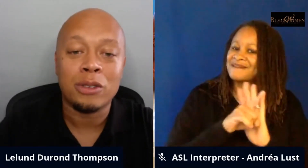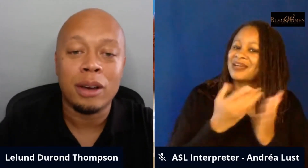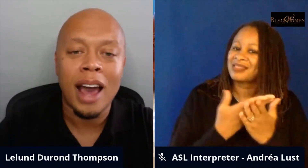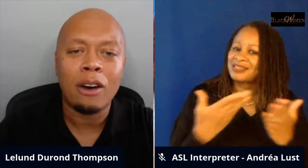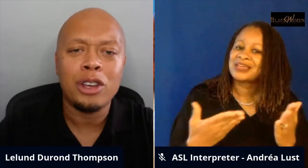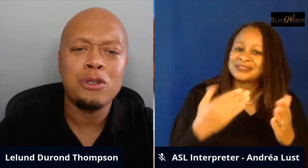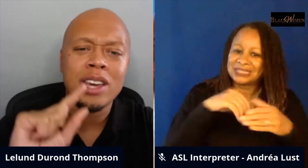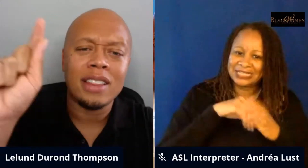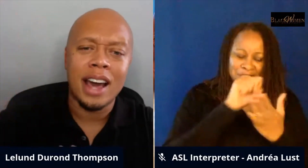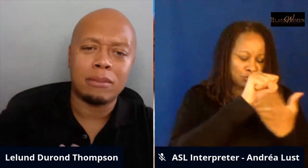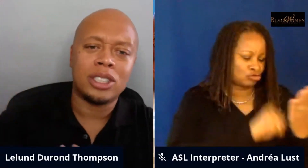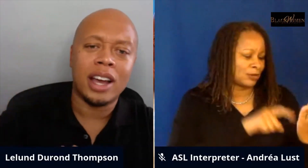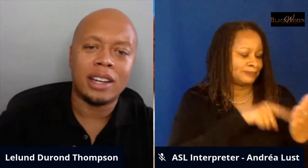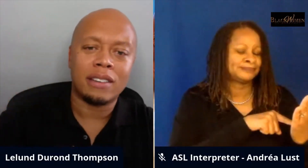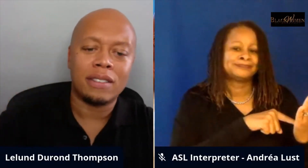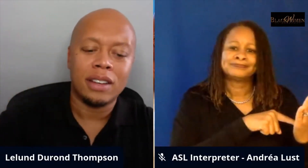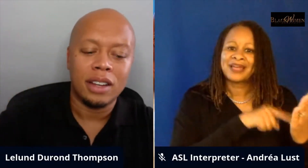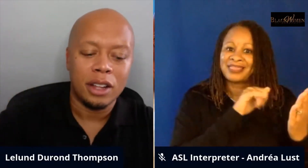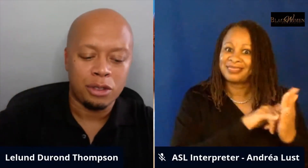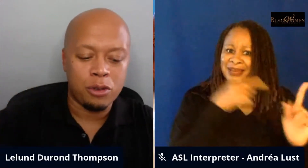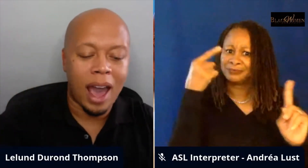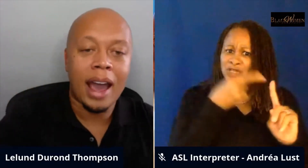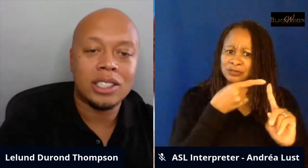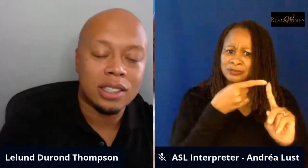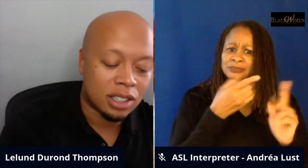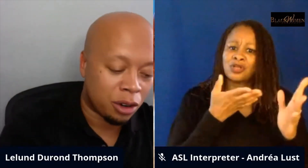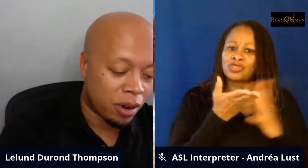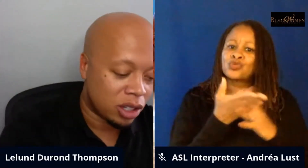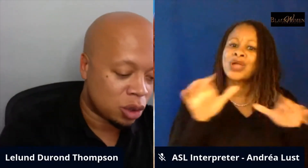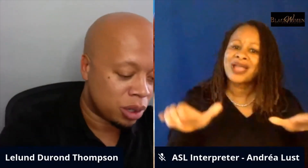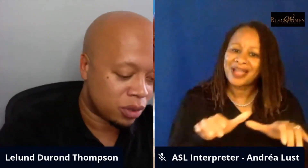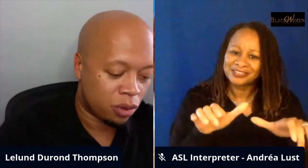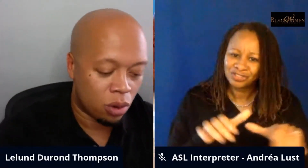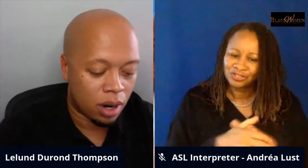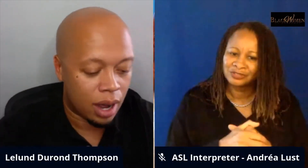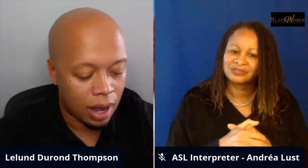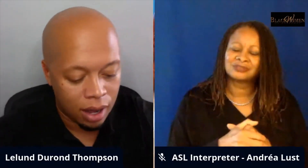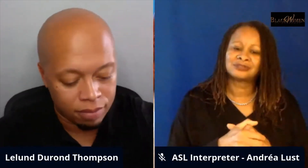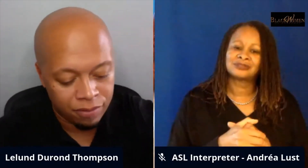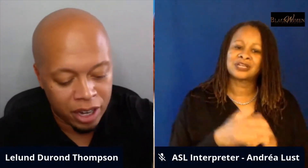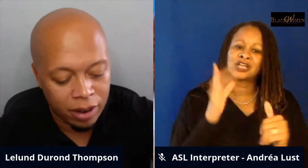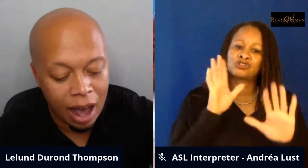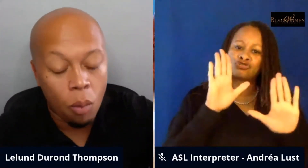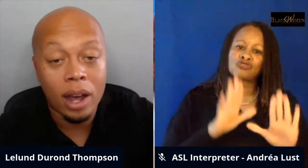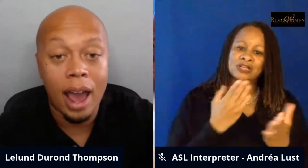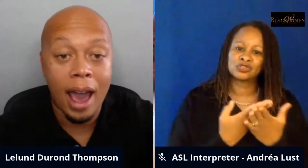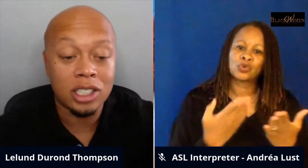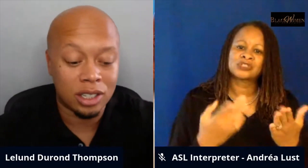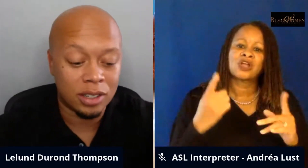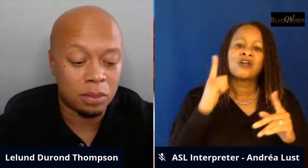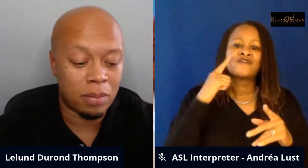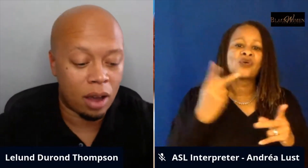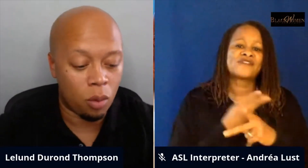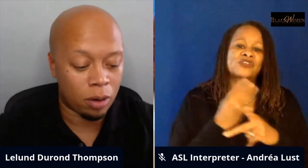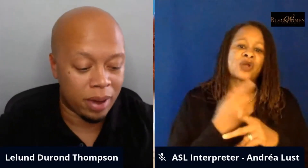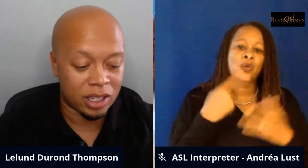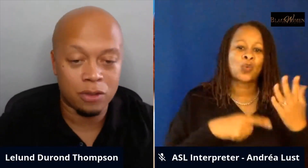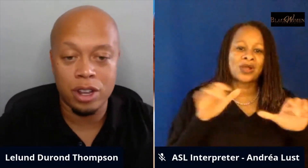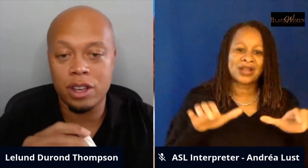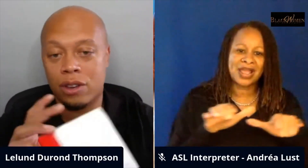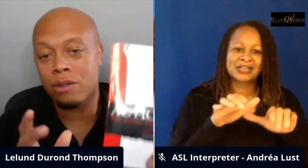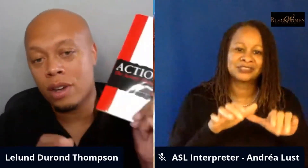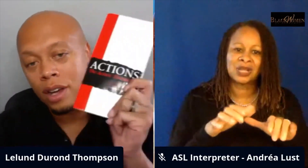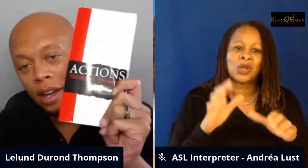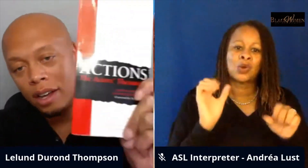in the script. How do you get that objective? Through actions. A great source for figuring out what actions might work best